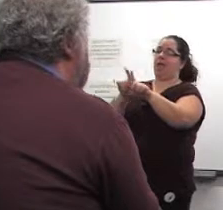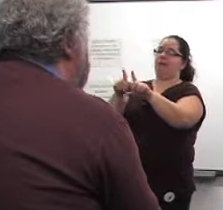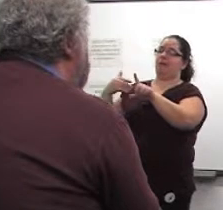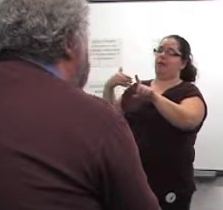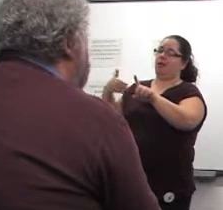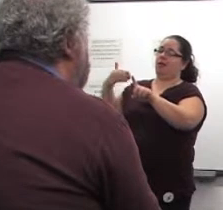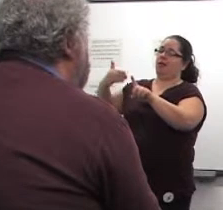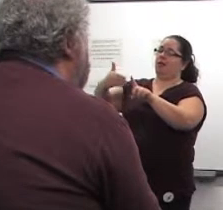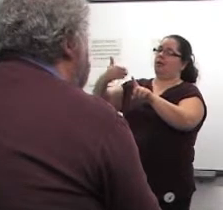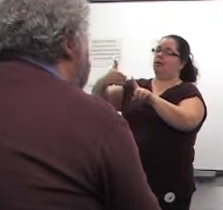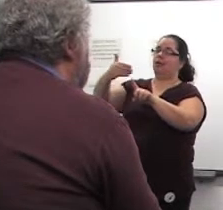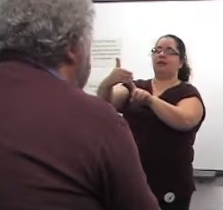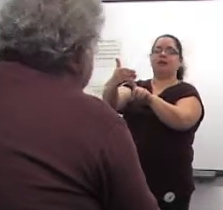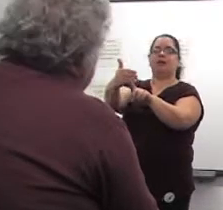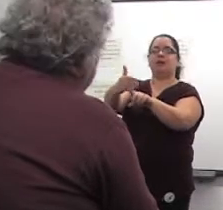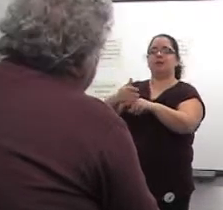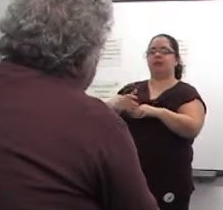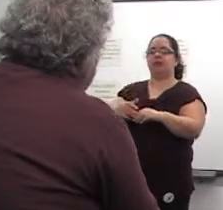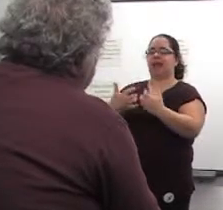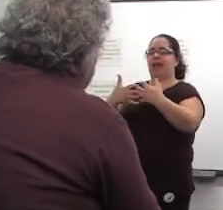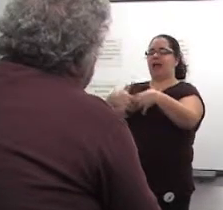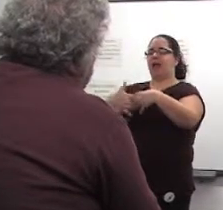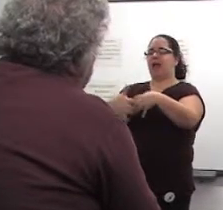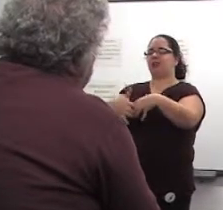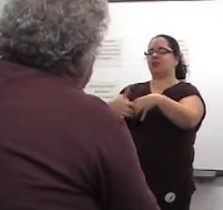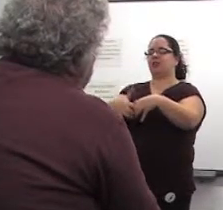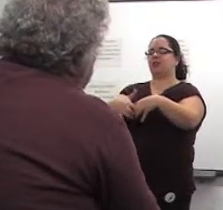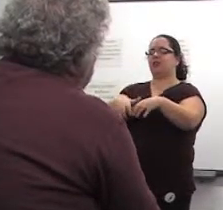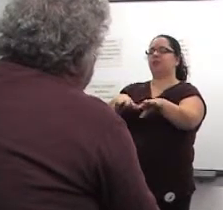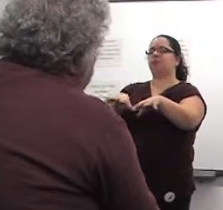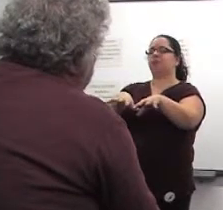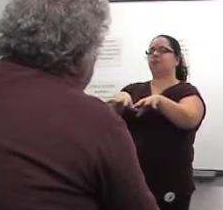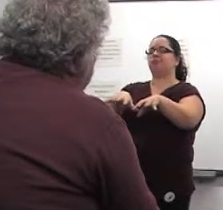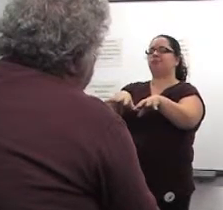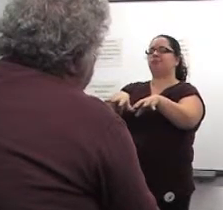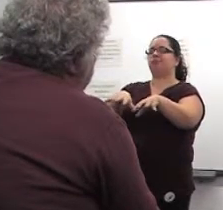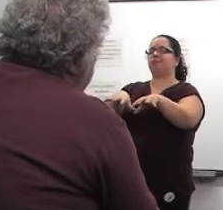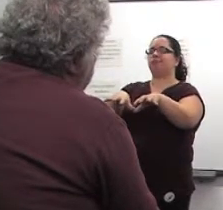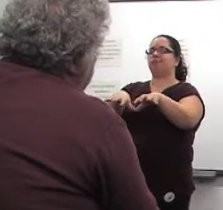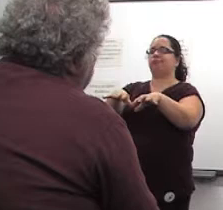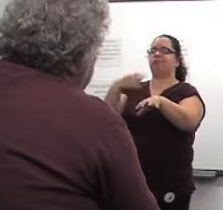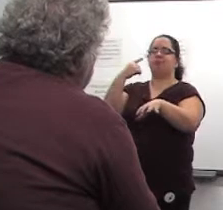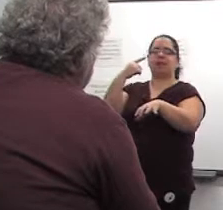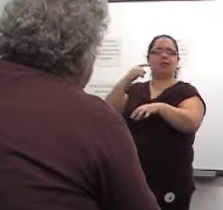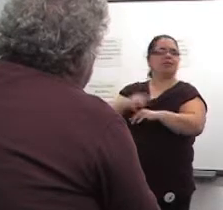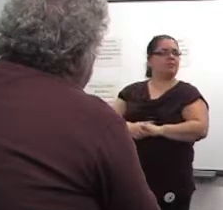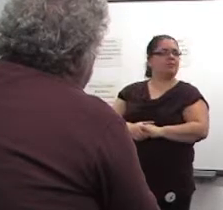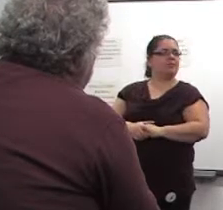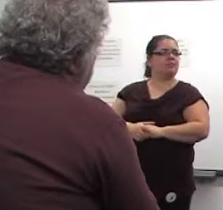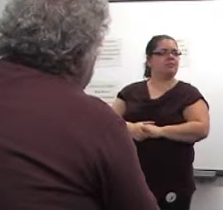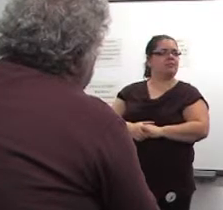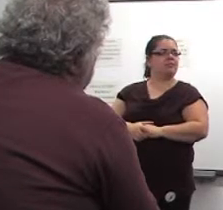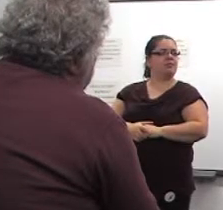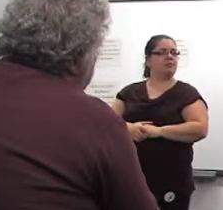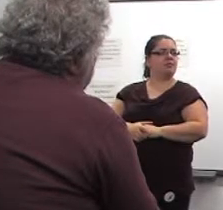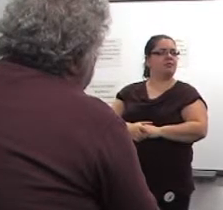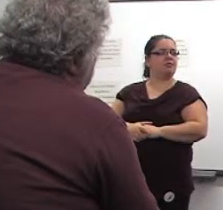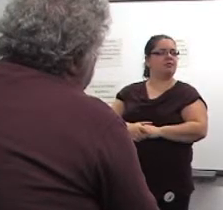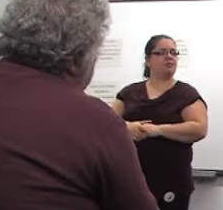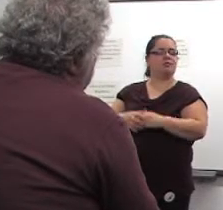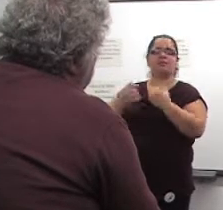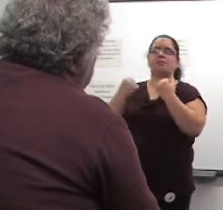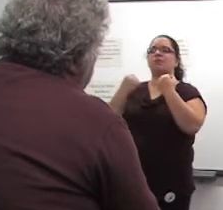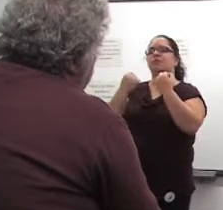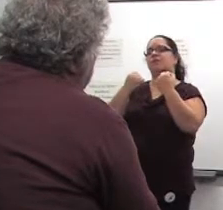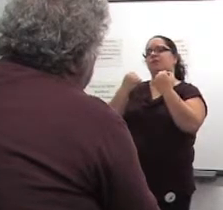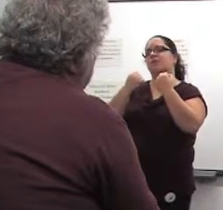before. Only the hum of the engine accompanied his journey. He drove only to the sound of the